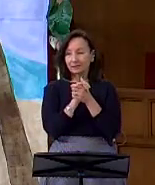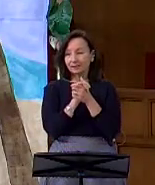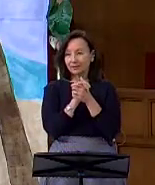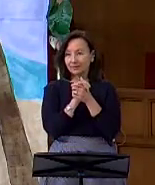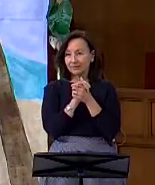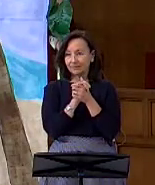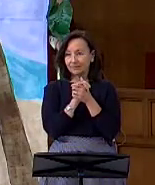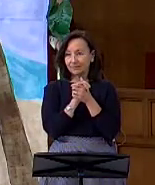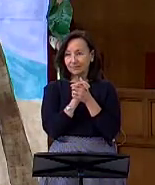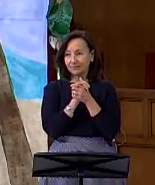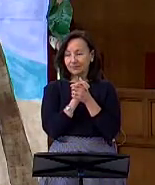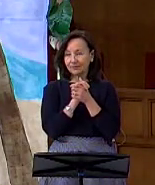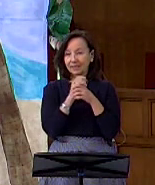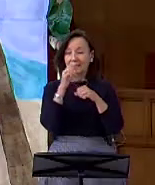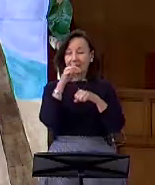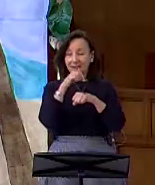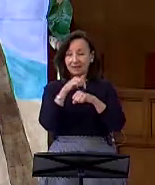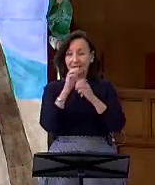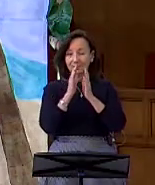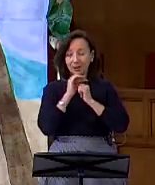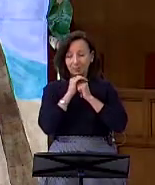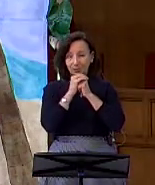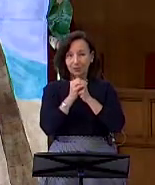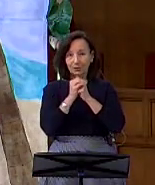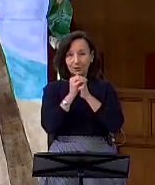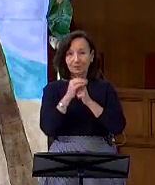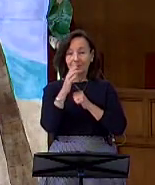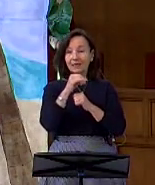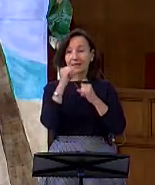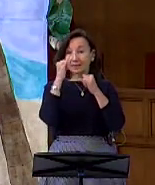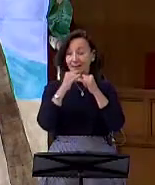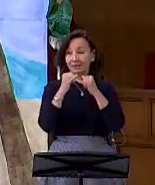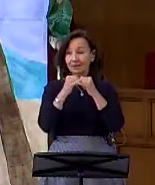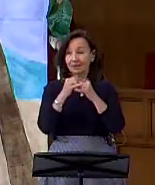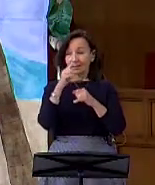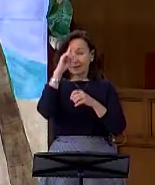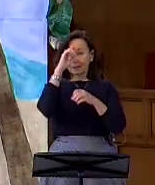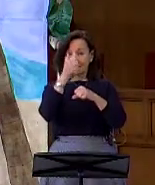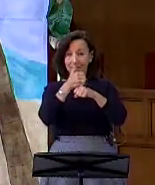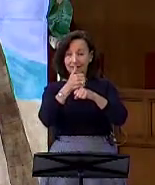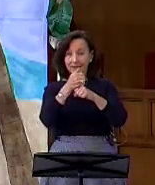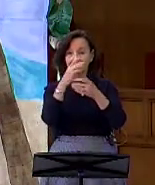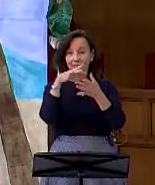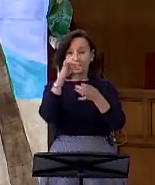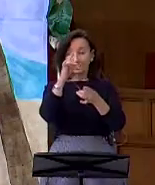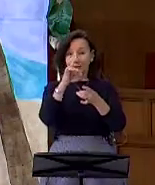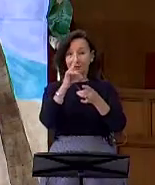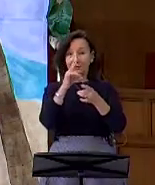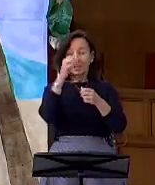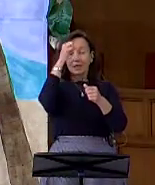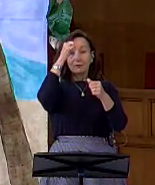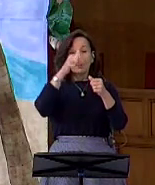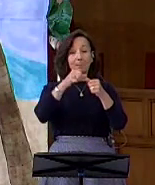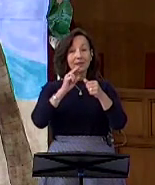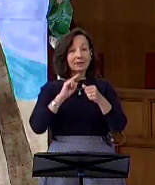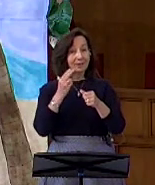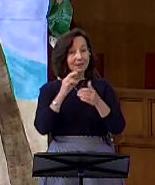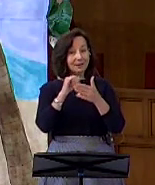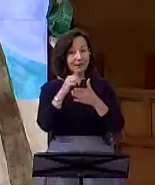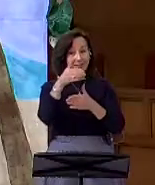time in worship. And lastly, a mindset of the Spirit reminds us that